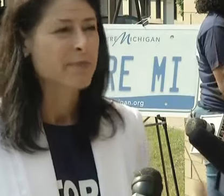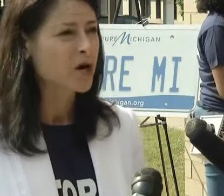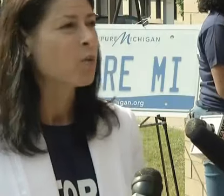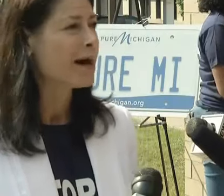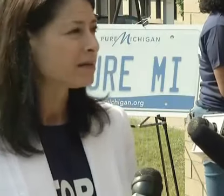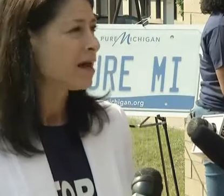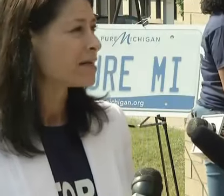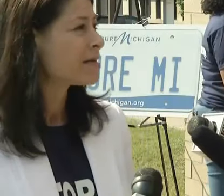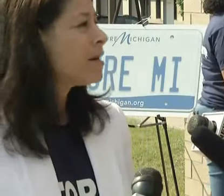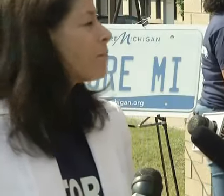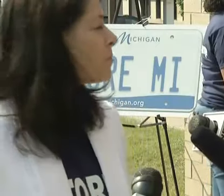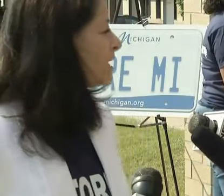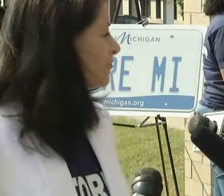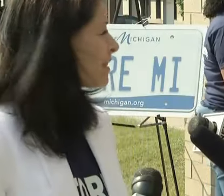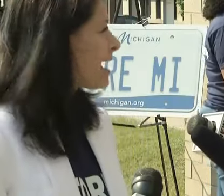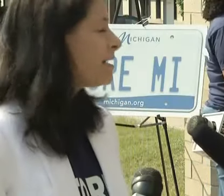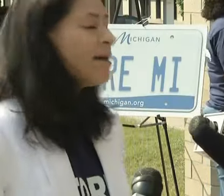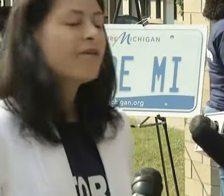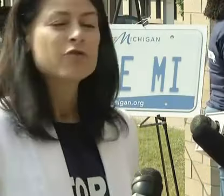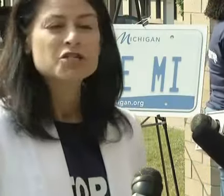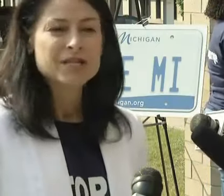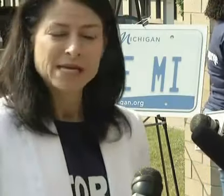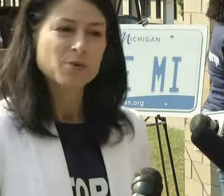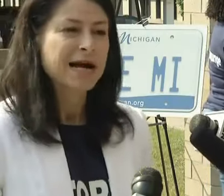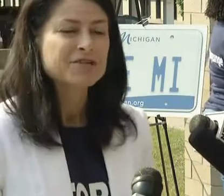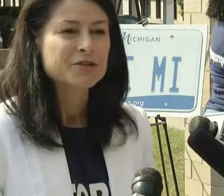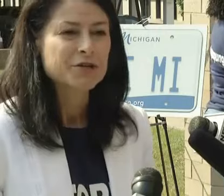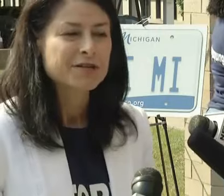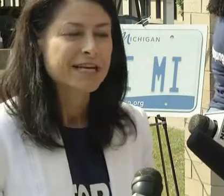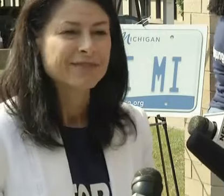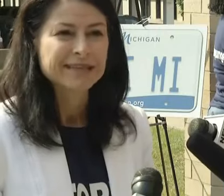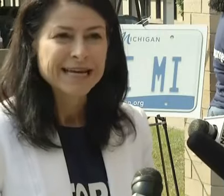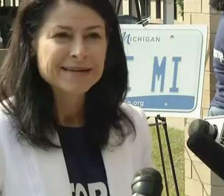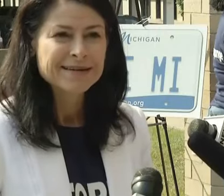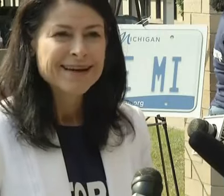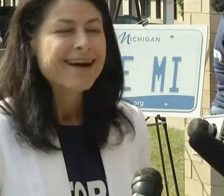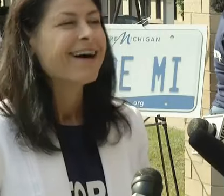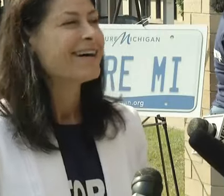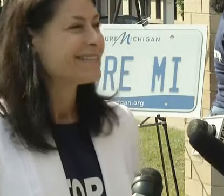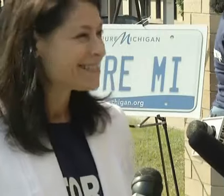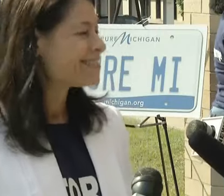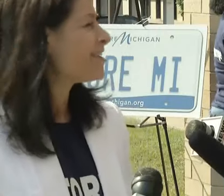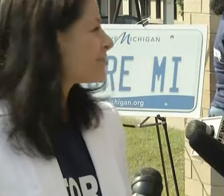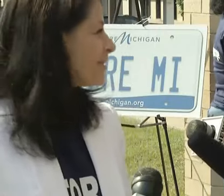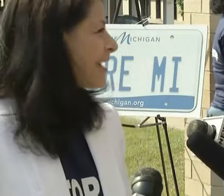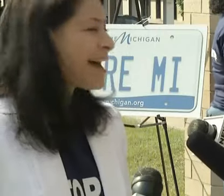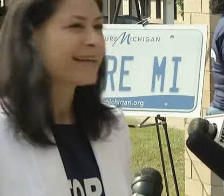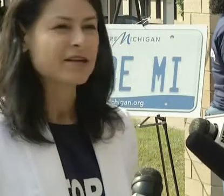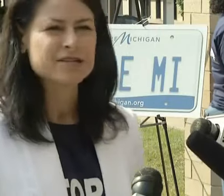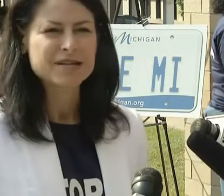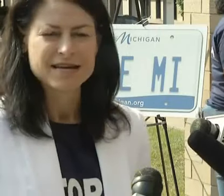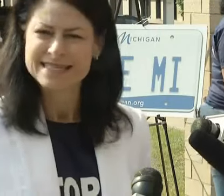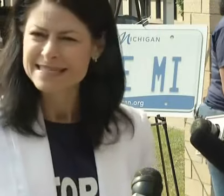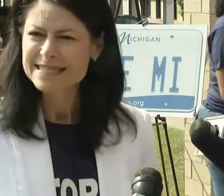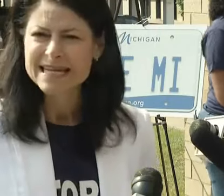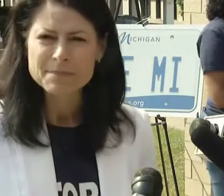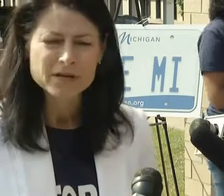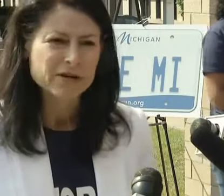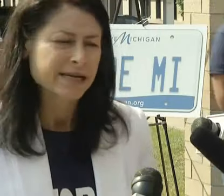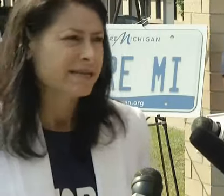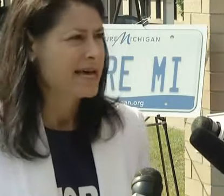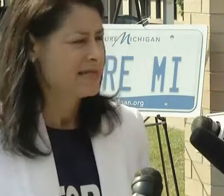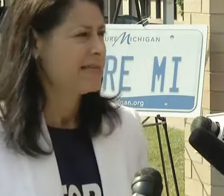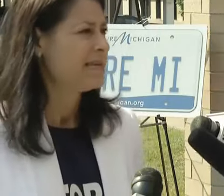because the marijuana laws permit for that. Fortunately, Prosecutor David Layton assisted us with that. There's a